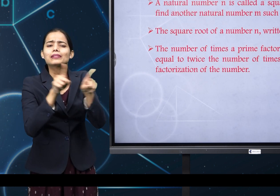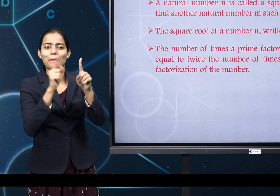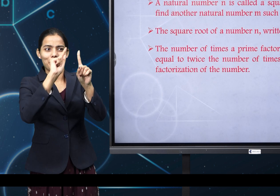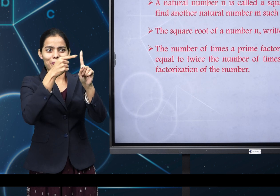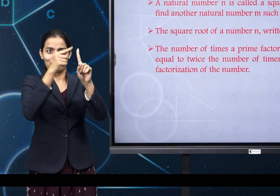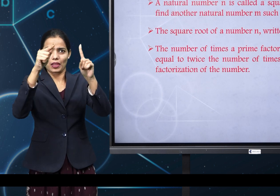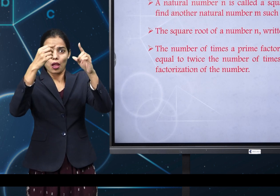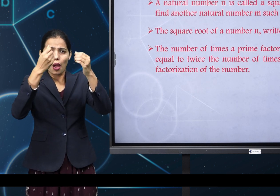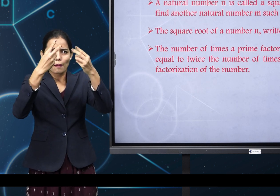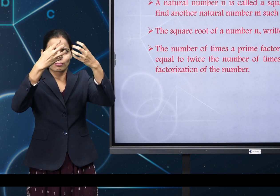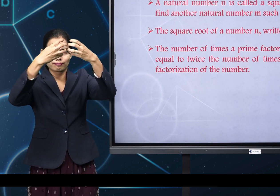number.